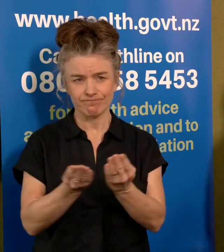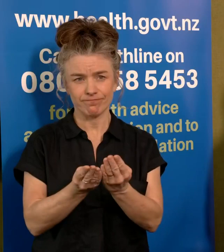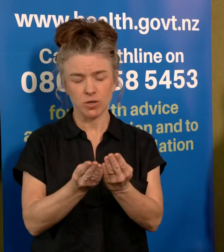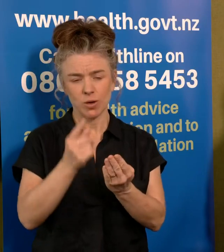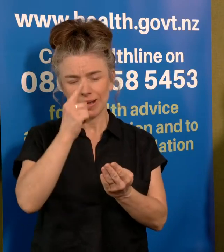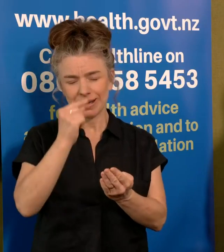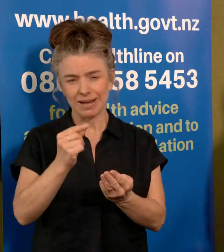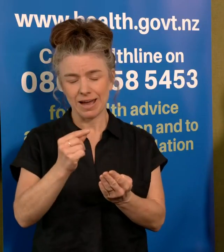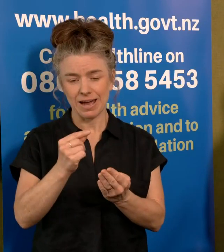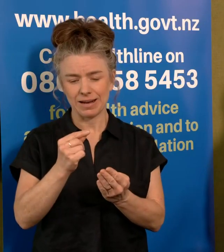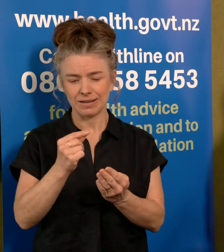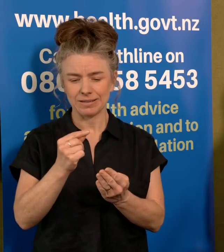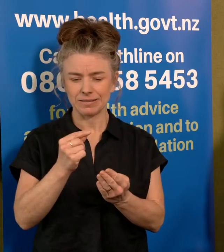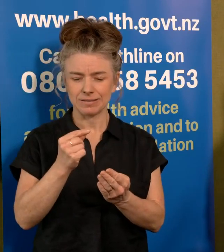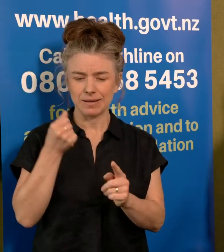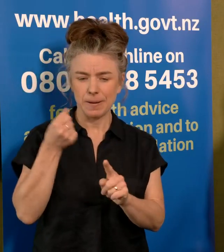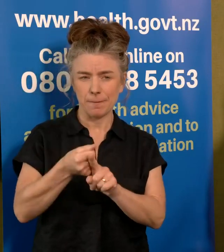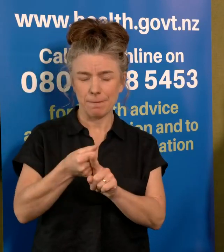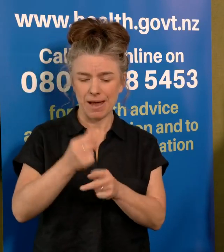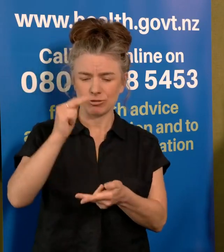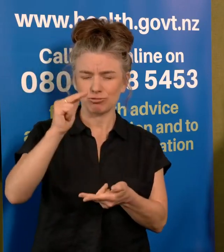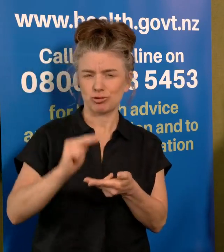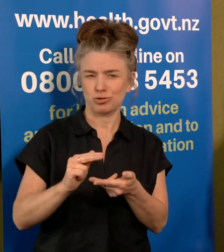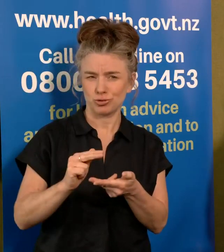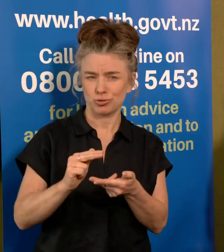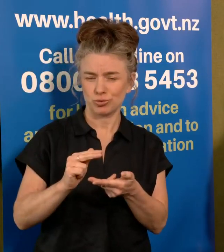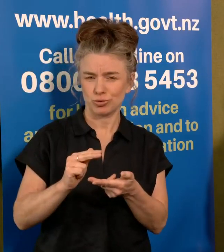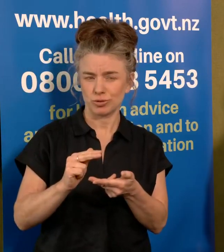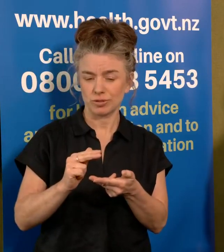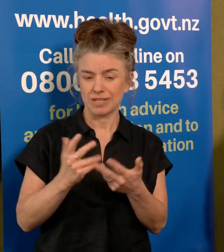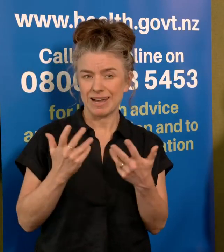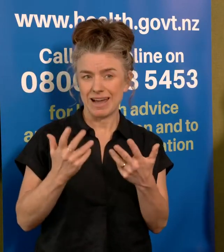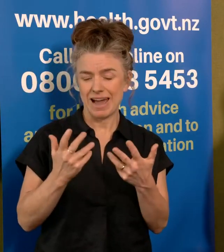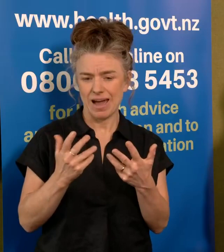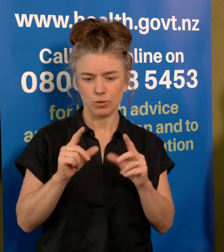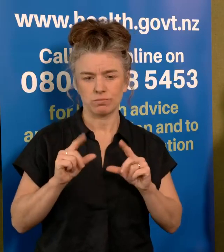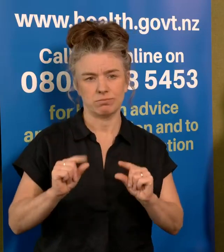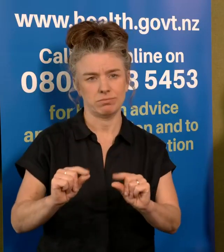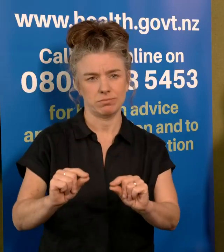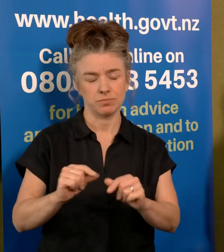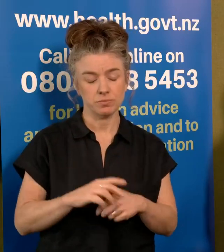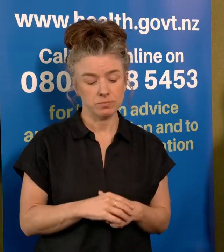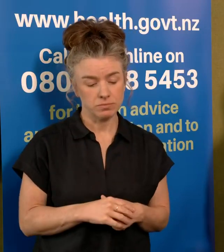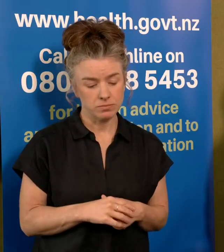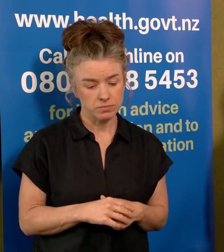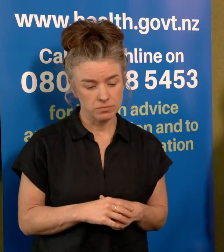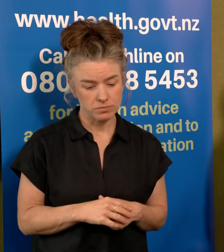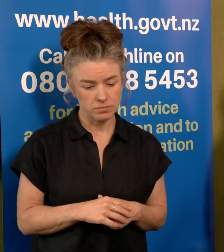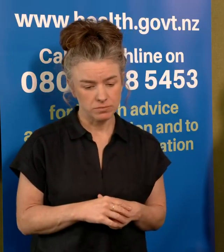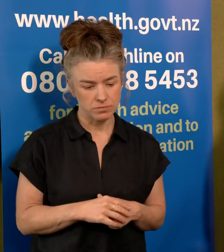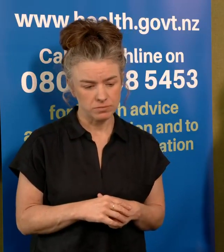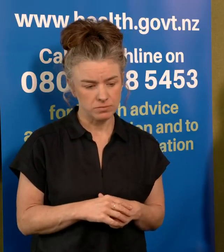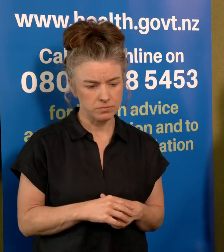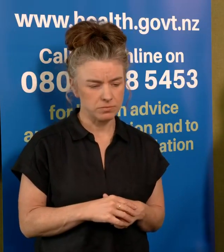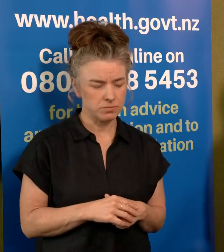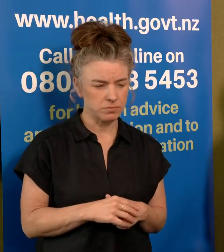can minimise the impact on the community and on healthcare services by putting in a response. It's very difficult to say